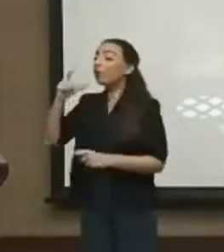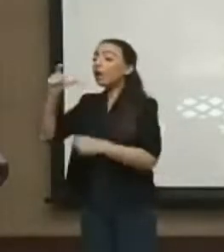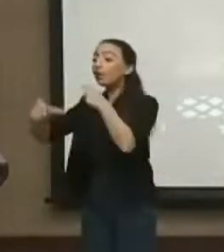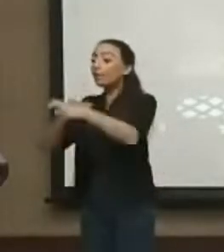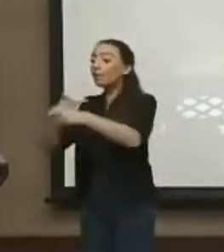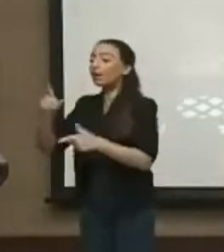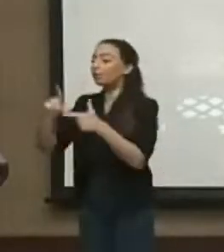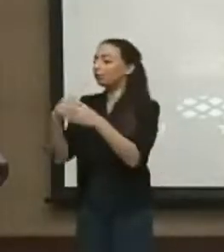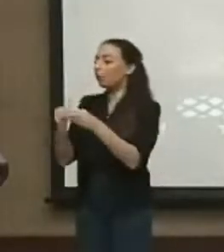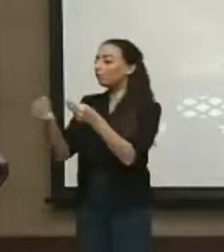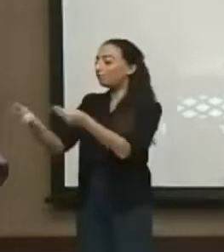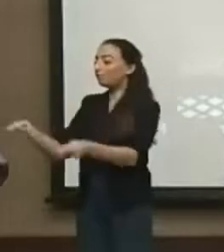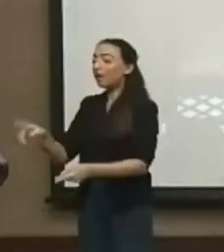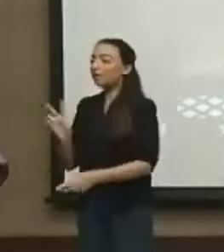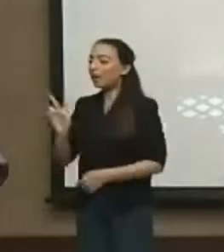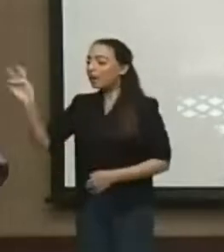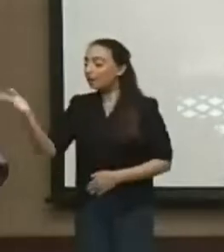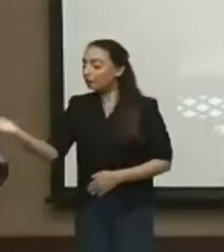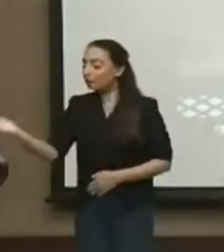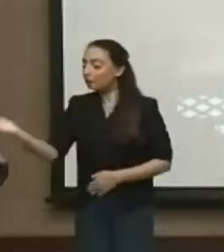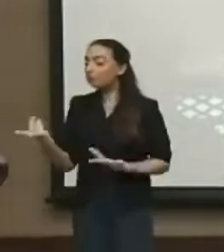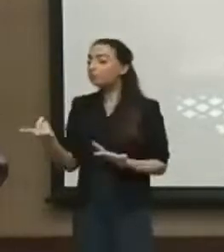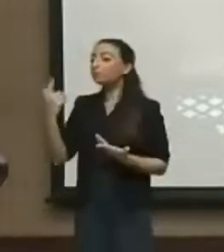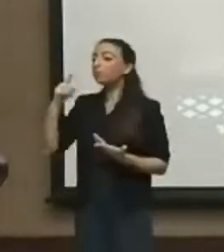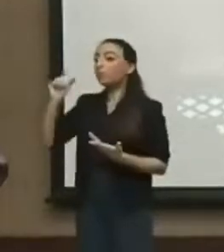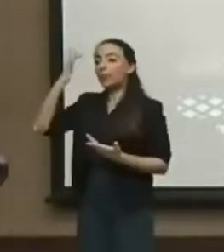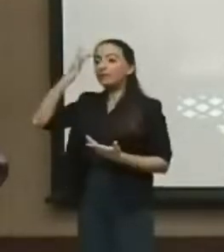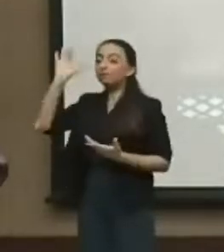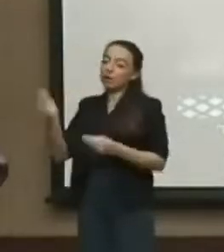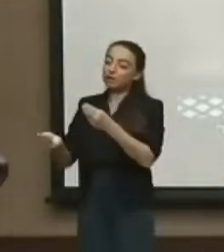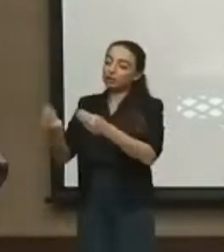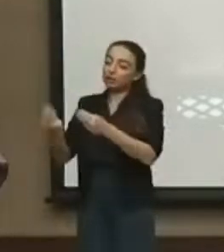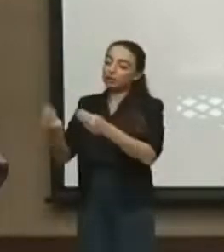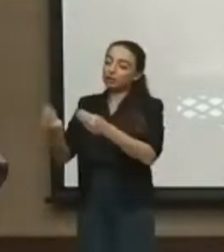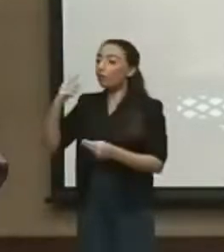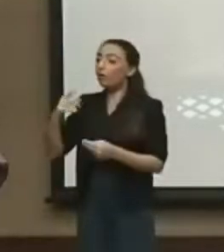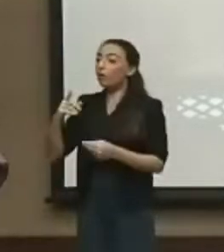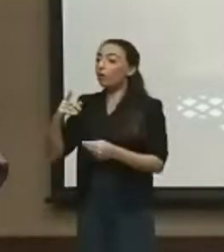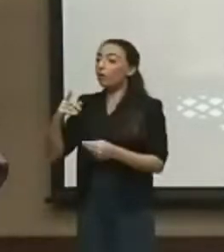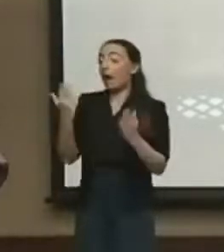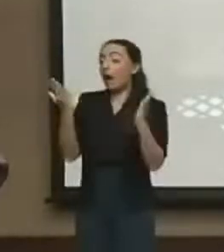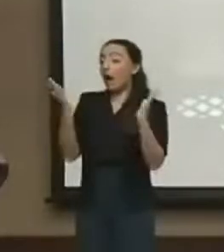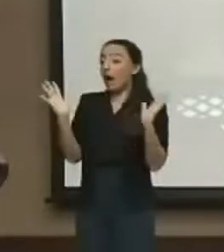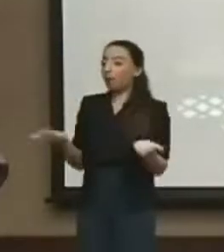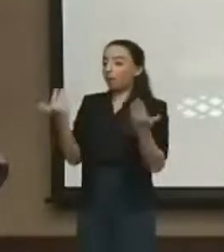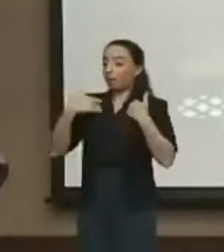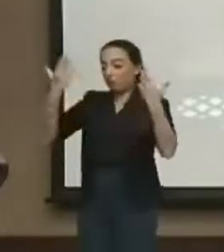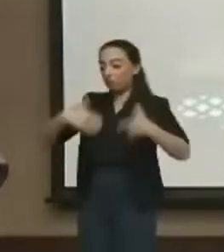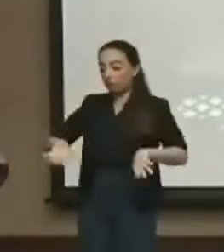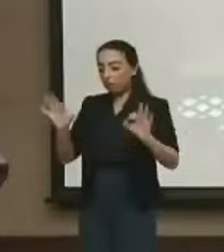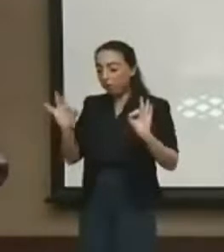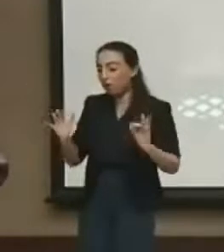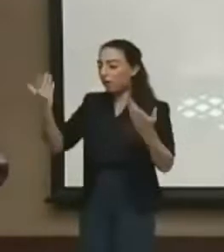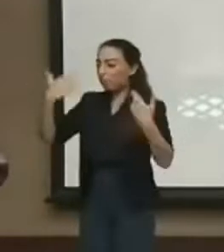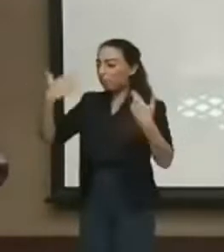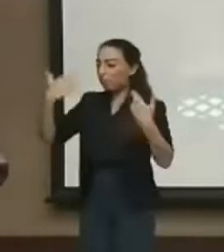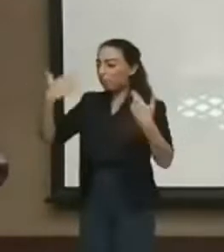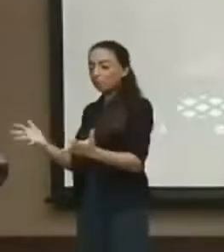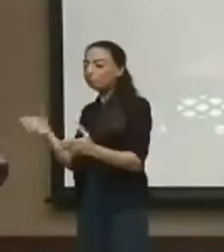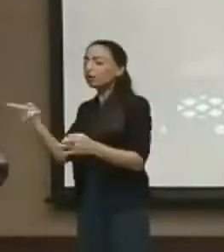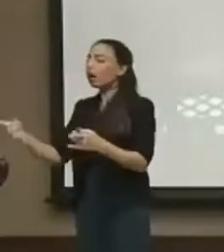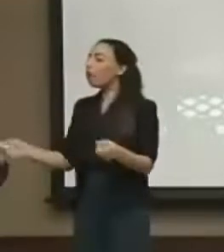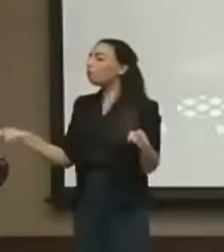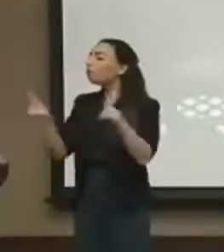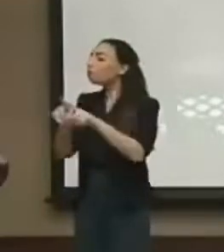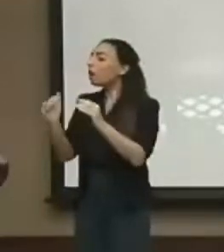valuable, these are perhaps sometimes even more smarter than able-bodied people, and that they have something